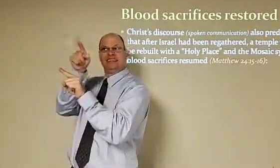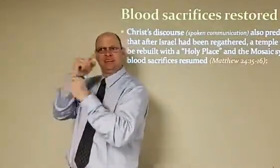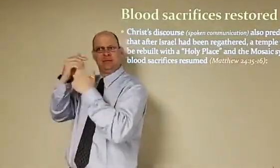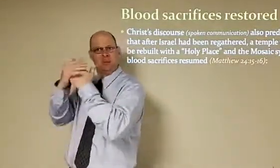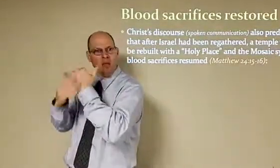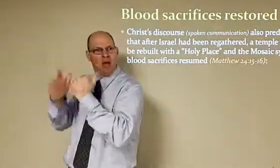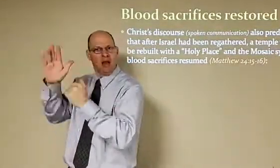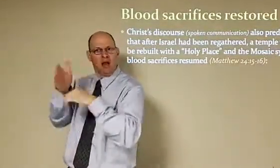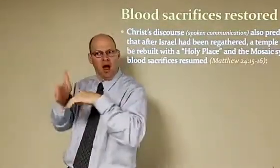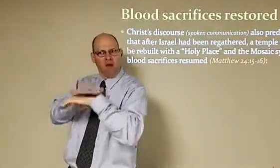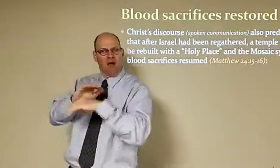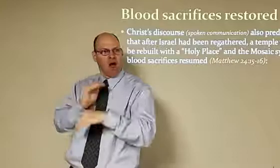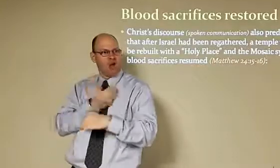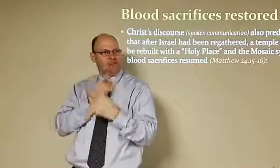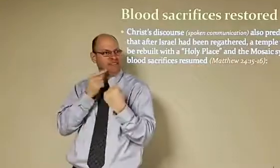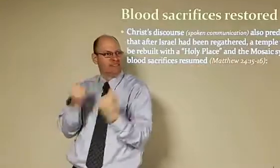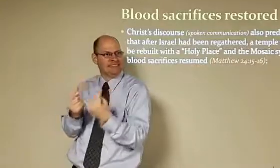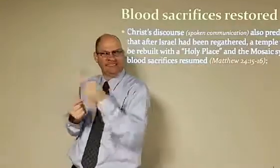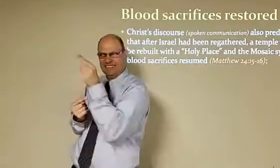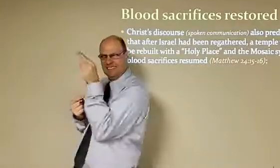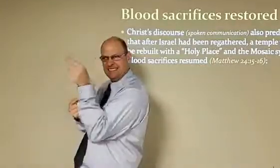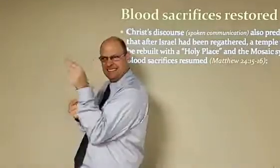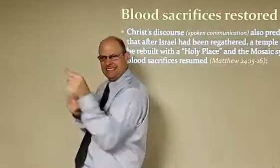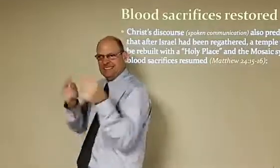final sacrifice. His blood covers our sin.